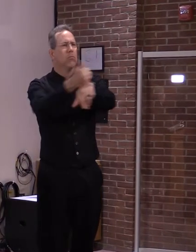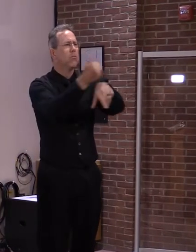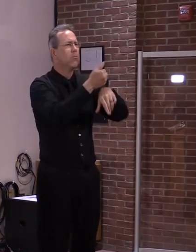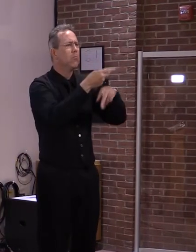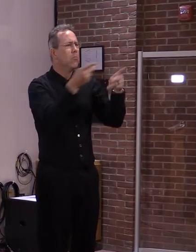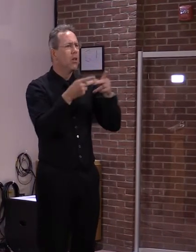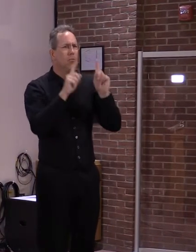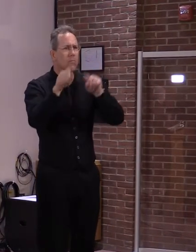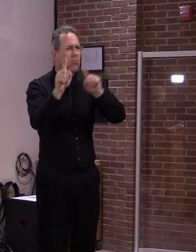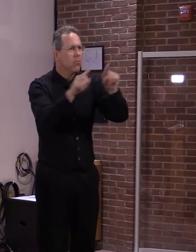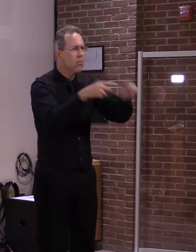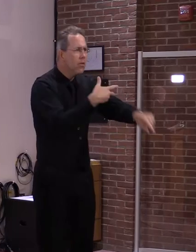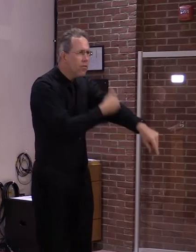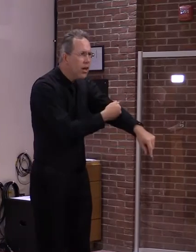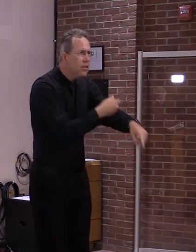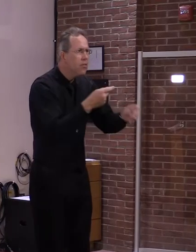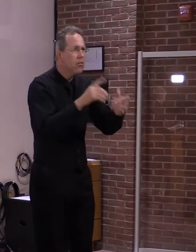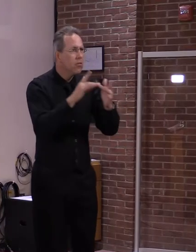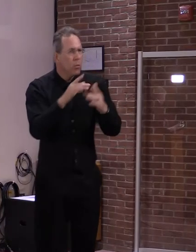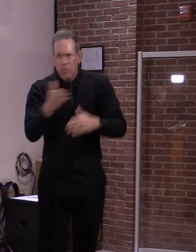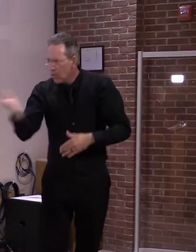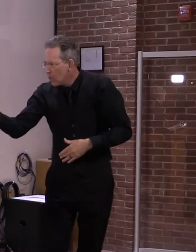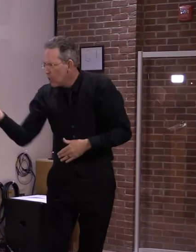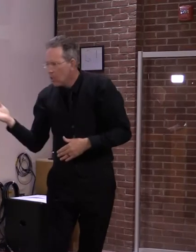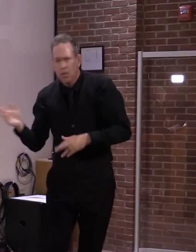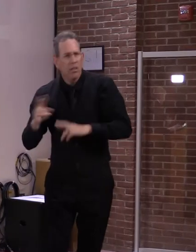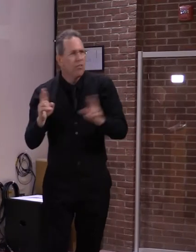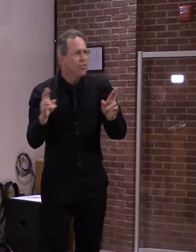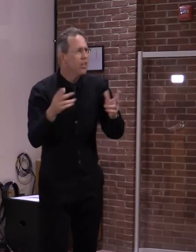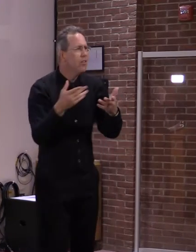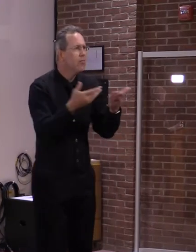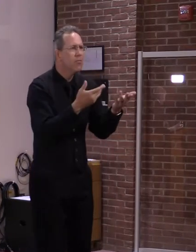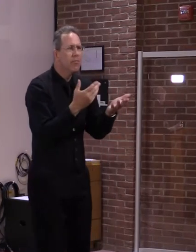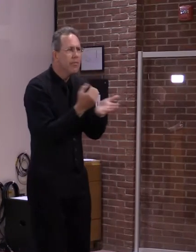know, we're targeting every group and making it easier and easier